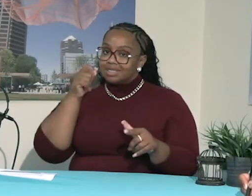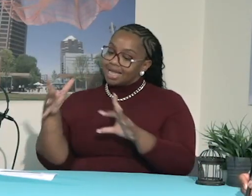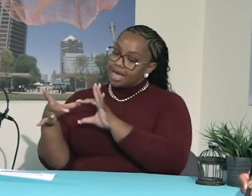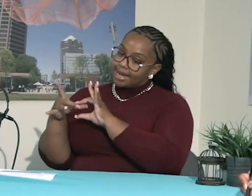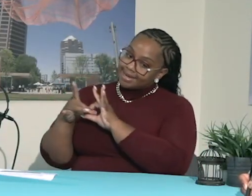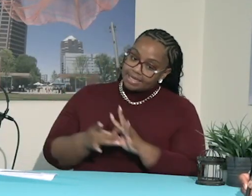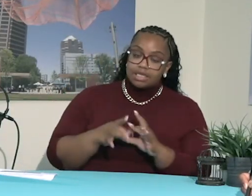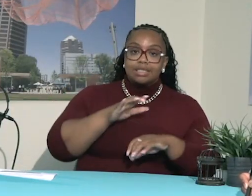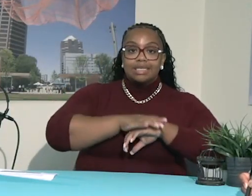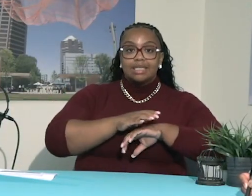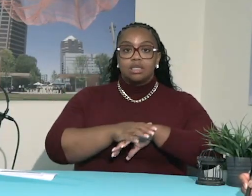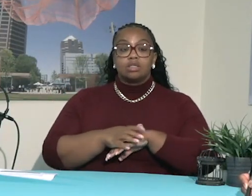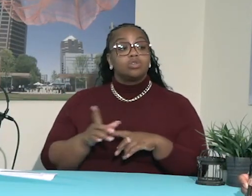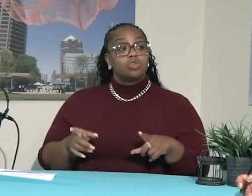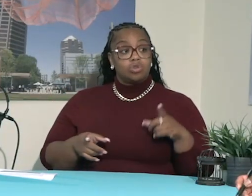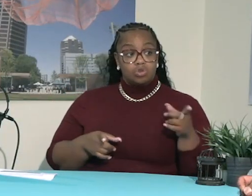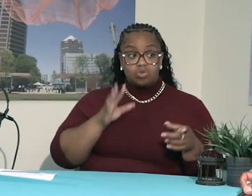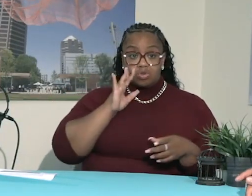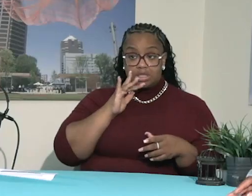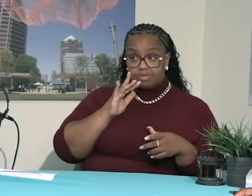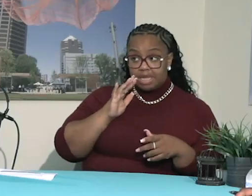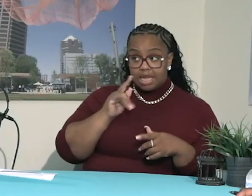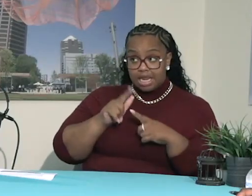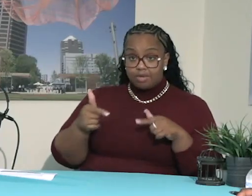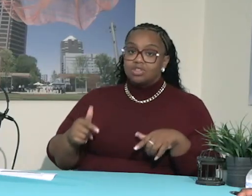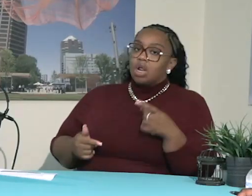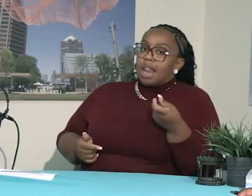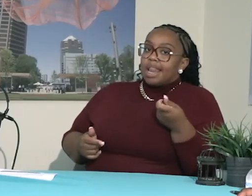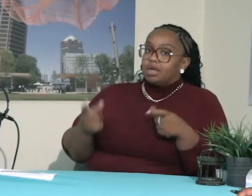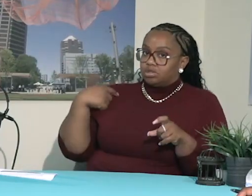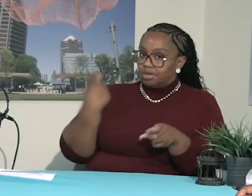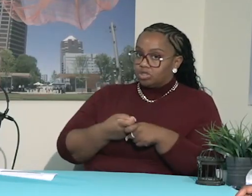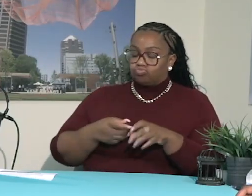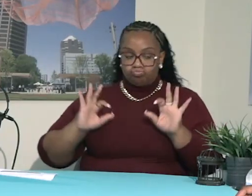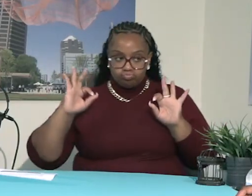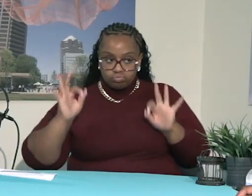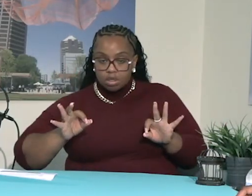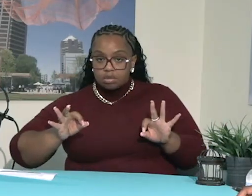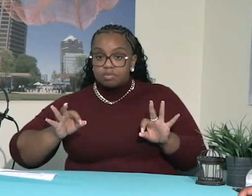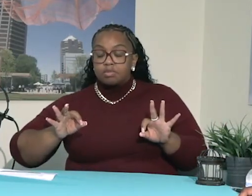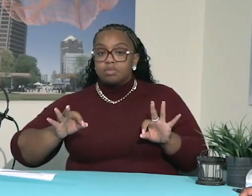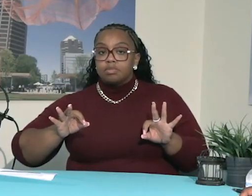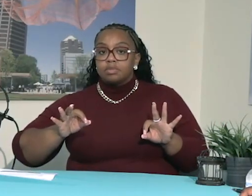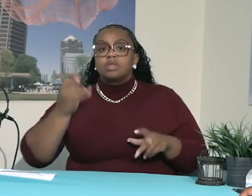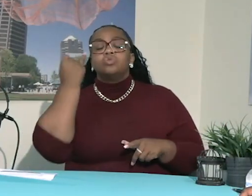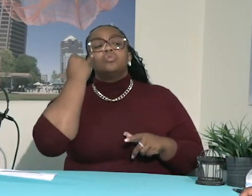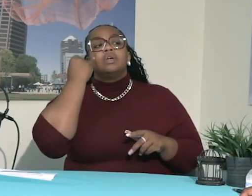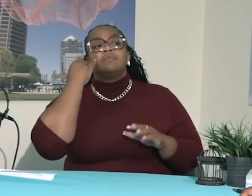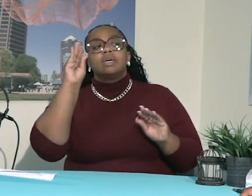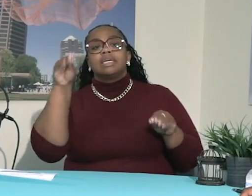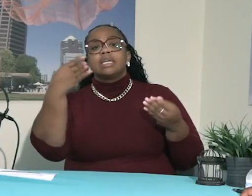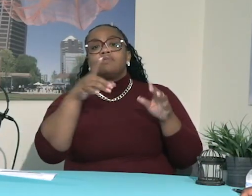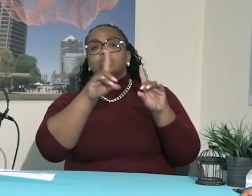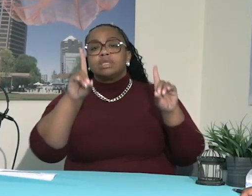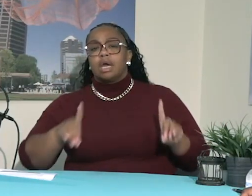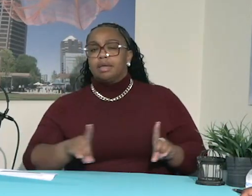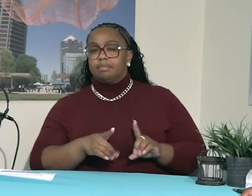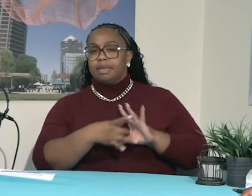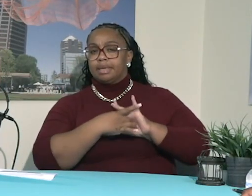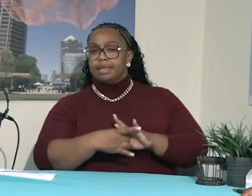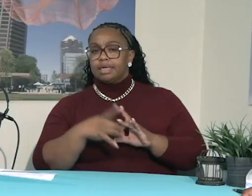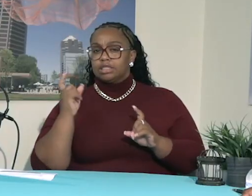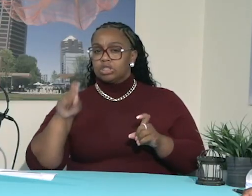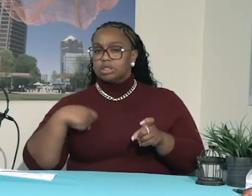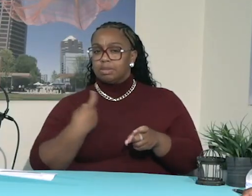do you speak any other languages, Rodney? I speak a little Spanish. A little Spanish, perfect. So if I gave you a document in Spanish about